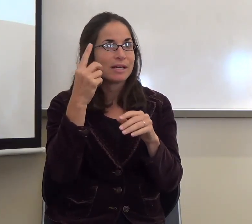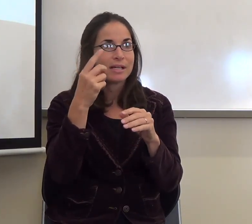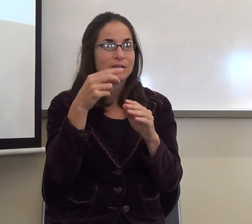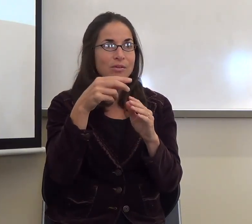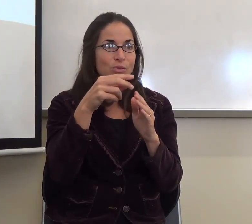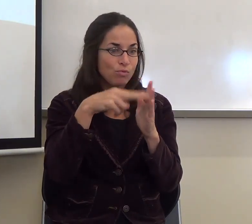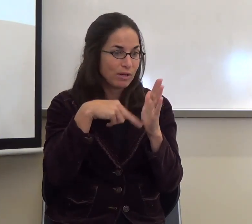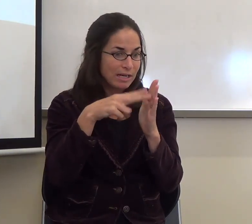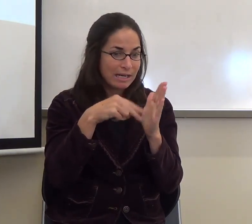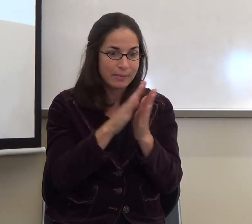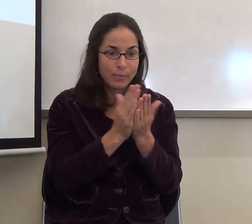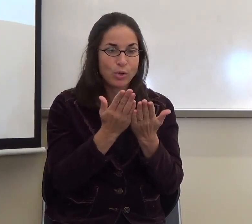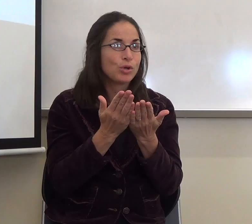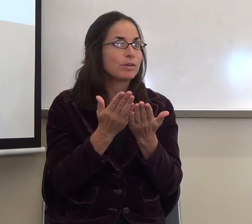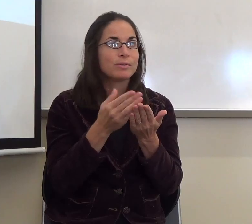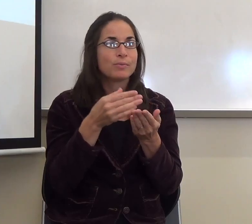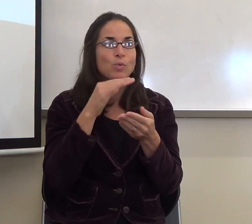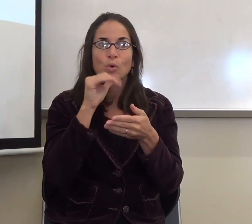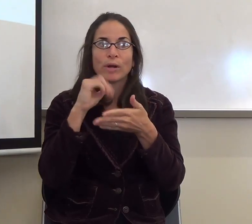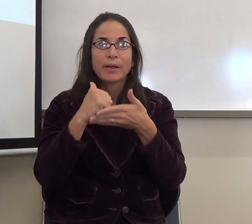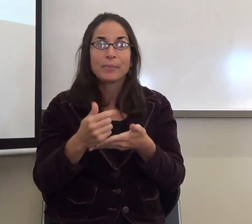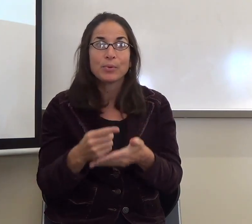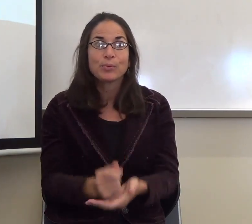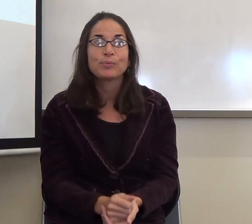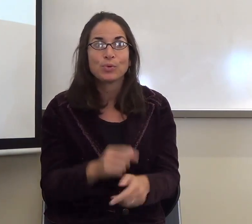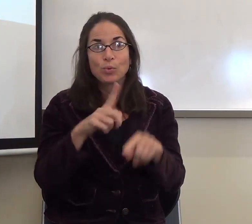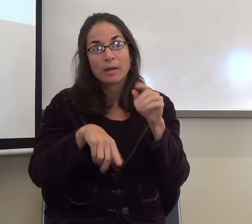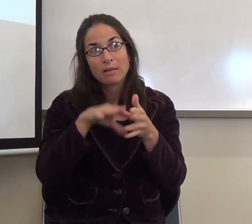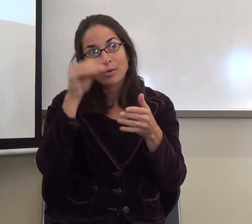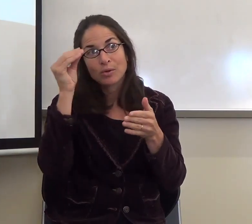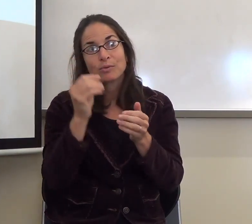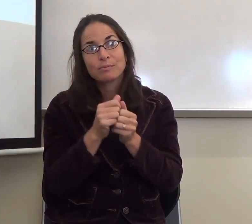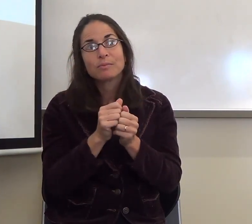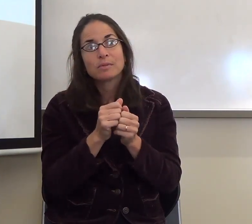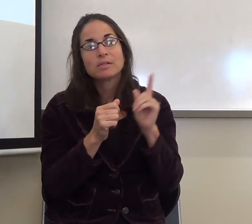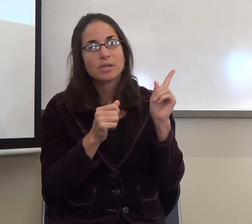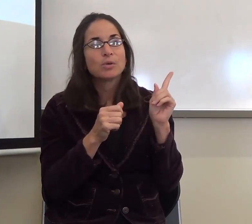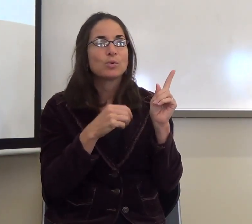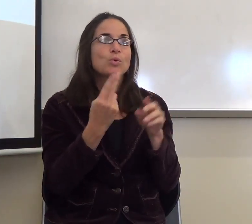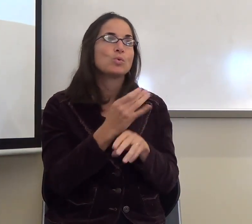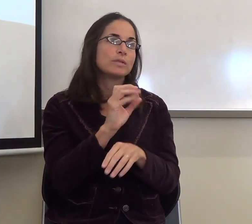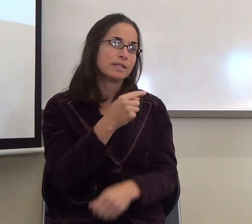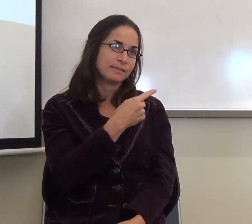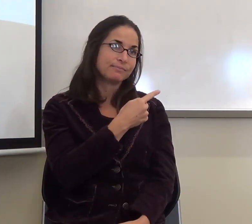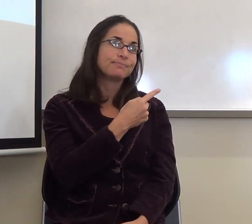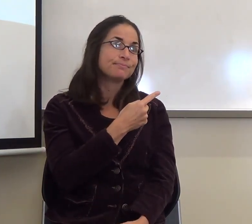okay? So this is something you can apply. And I think you will do